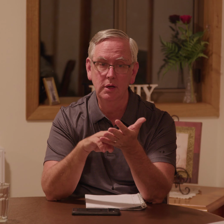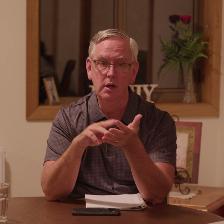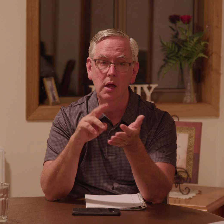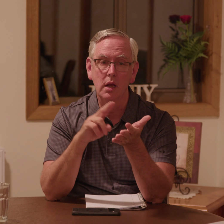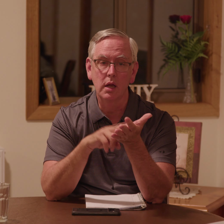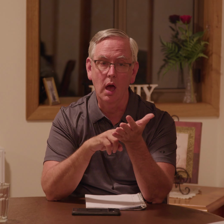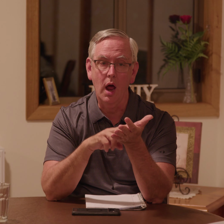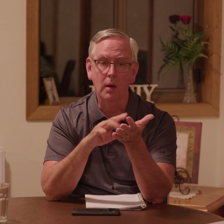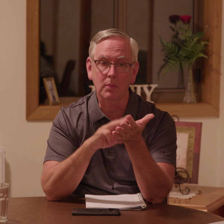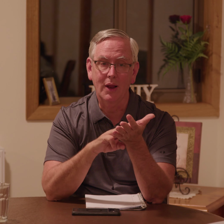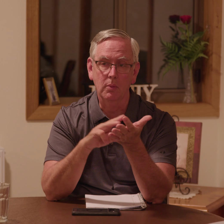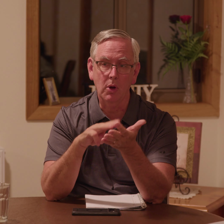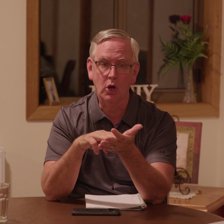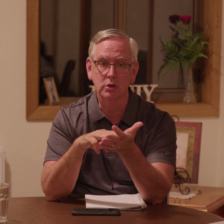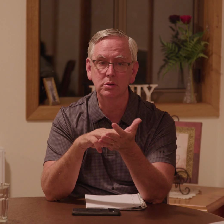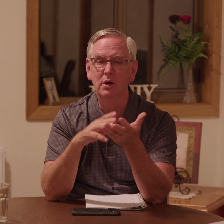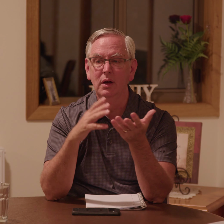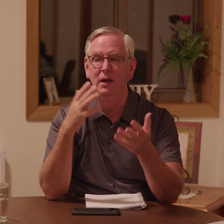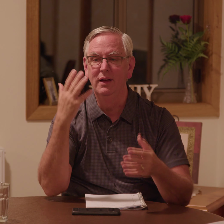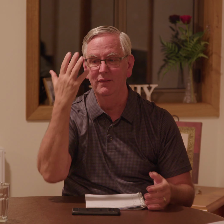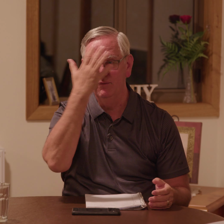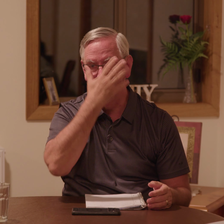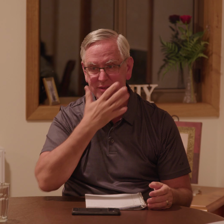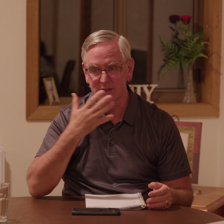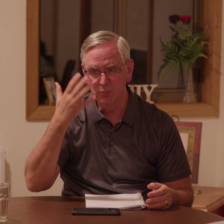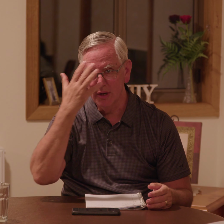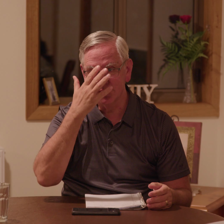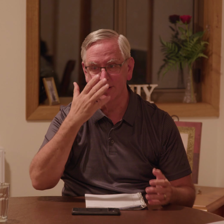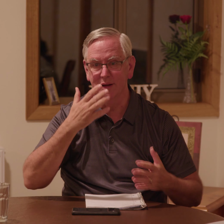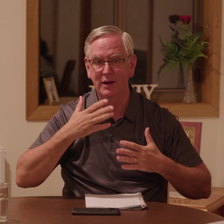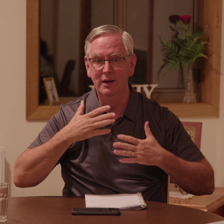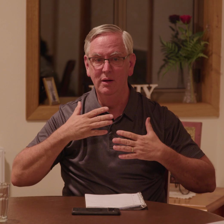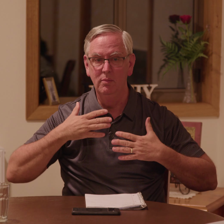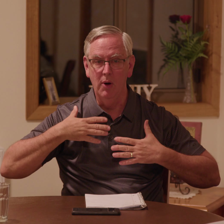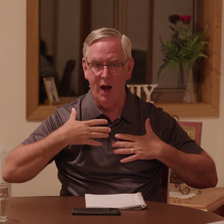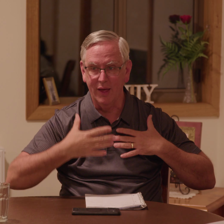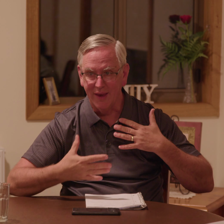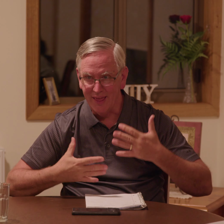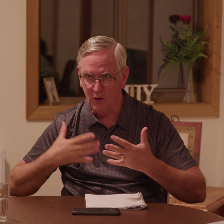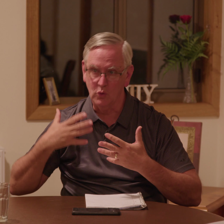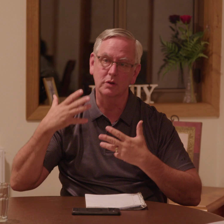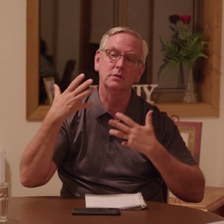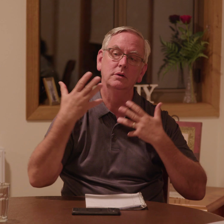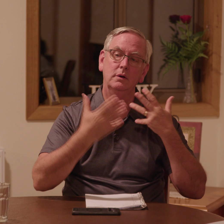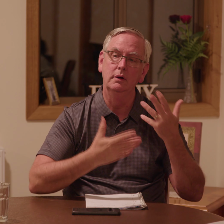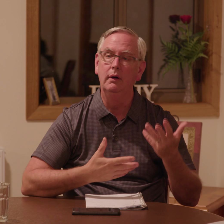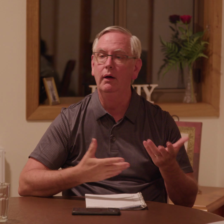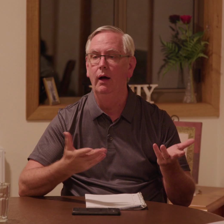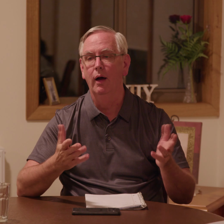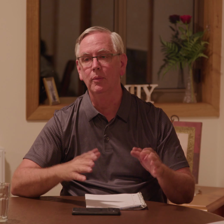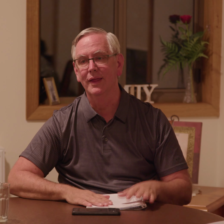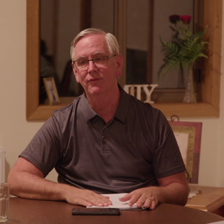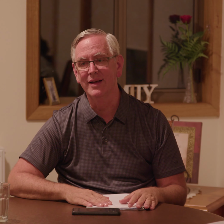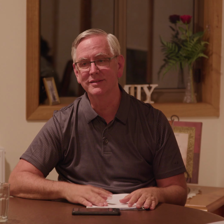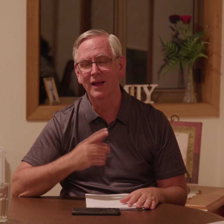is what we call non-manual markers. That's the facial expression, the body language, and all that goes with